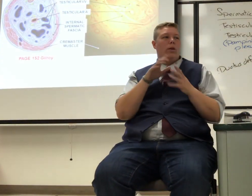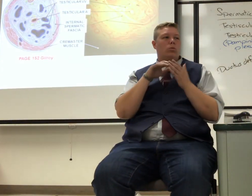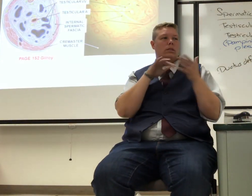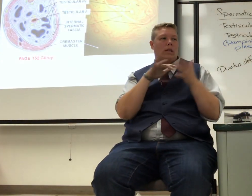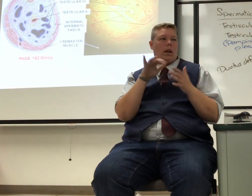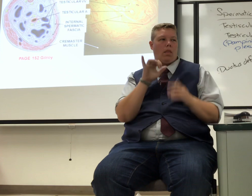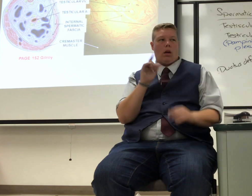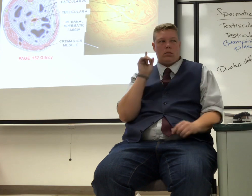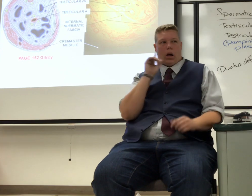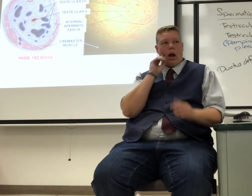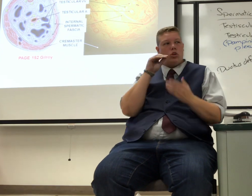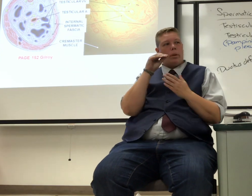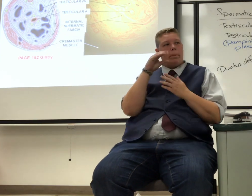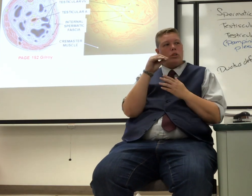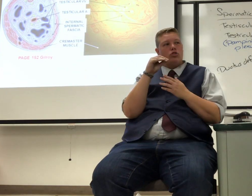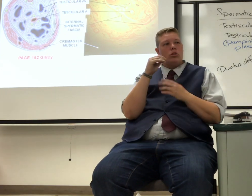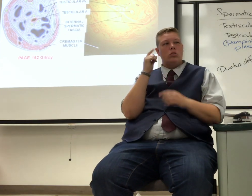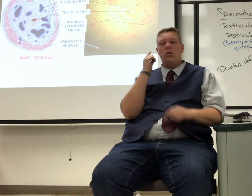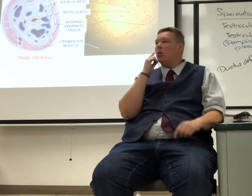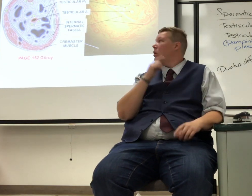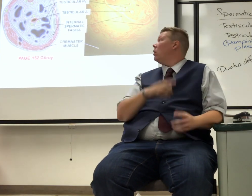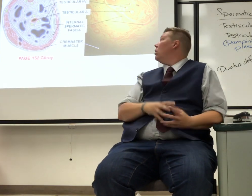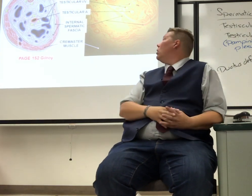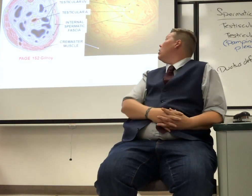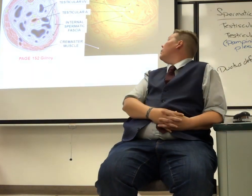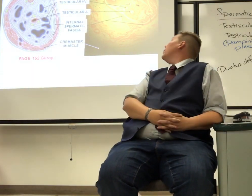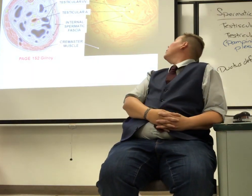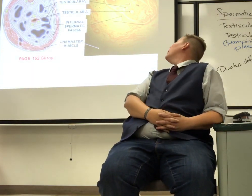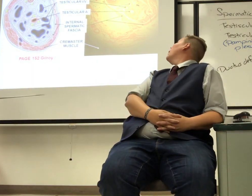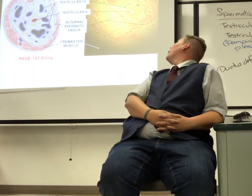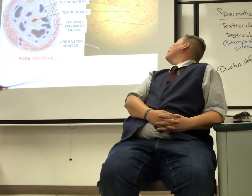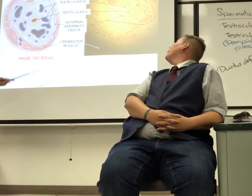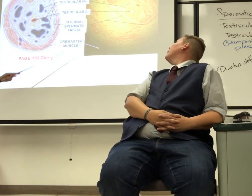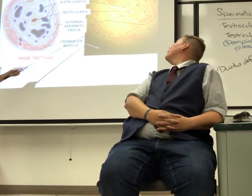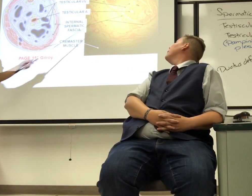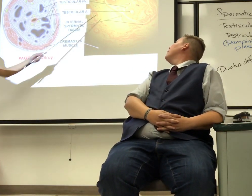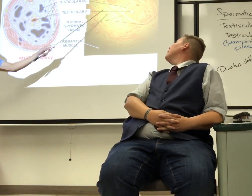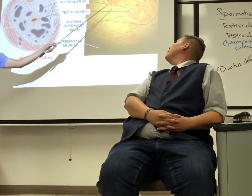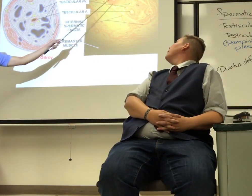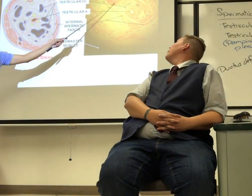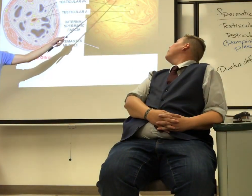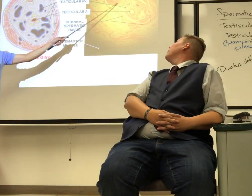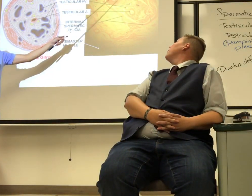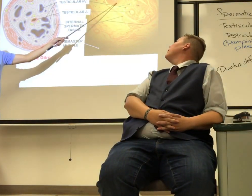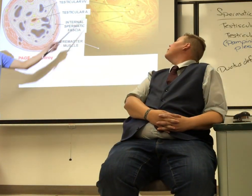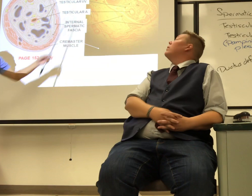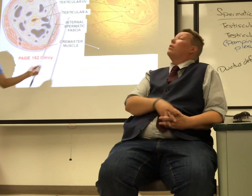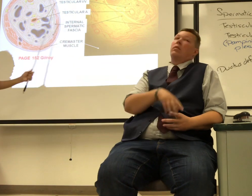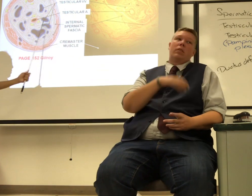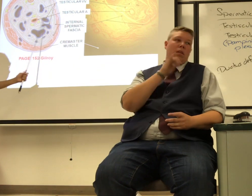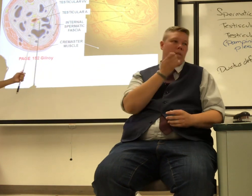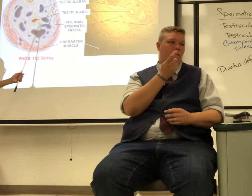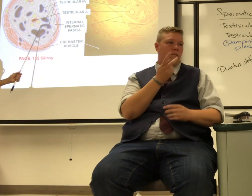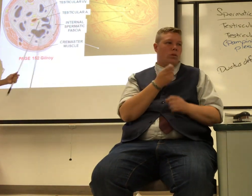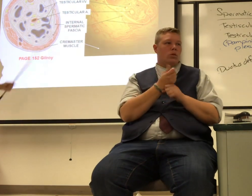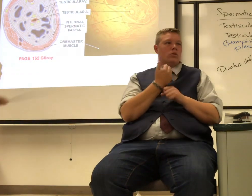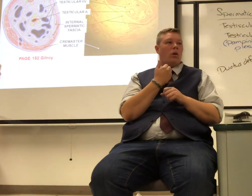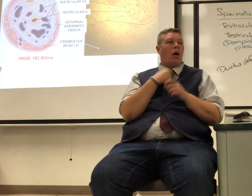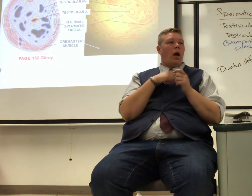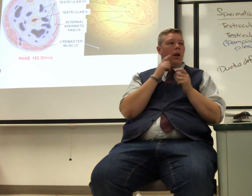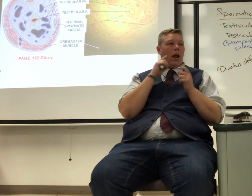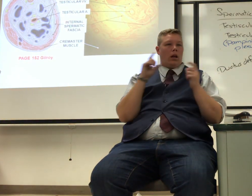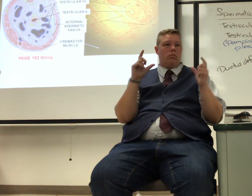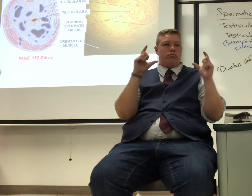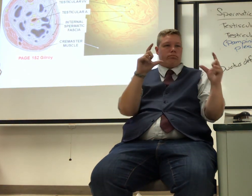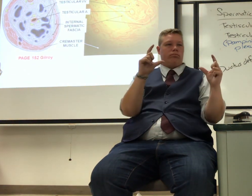took a picture that I took, I can't remember when, a few years ago. This is from our collection. And I put it next to the artwork, and I